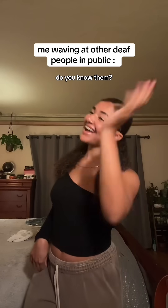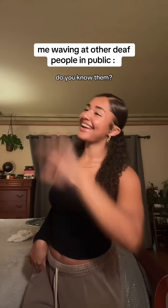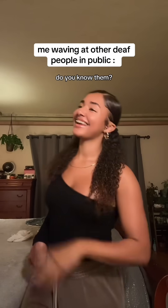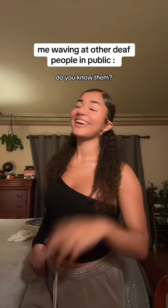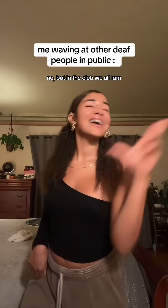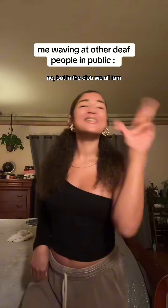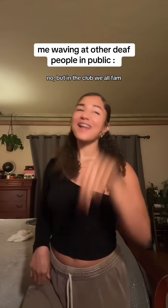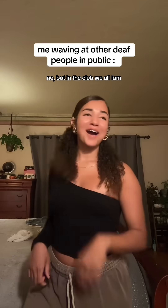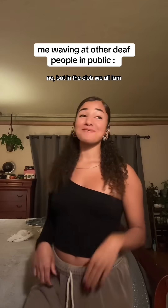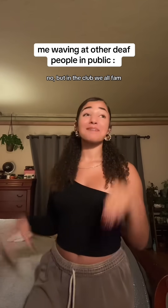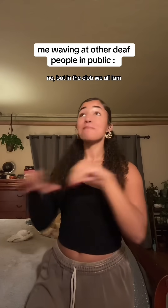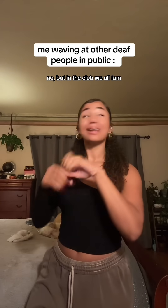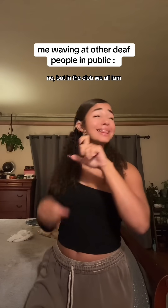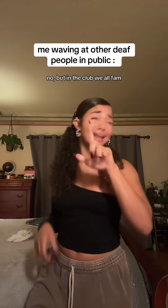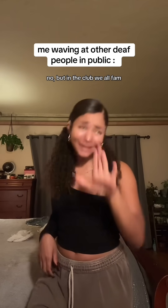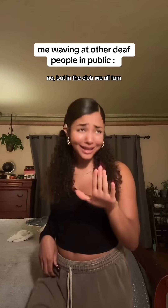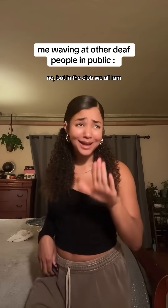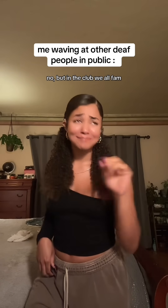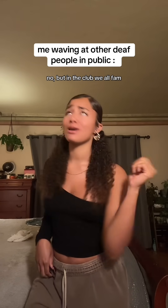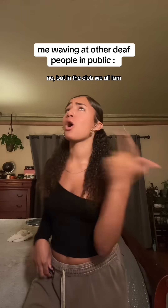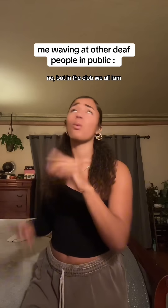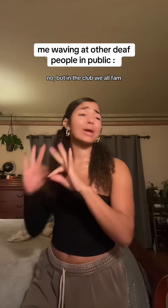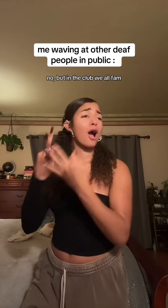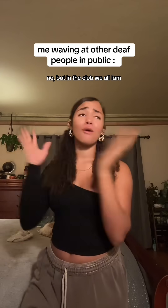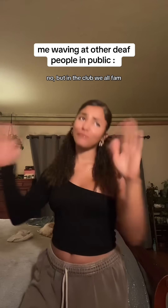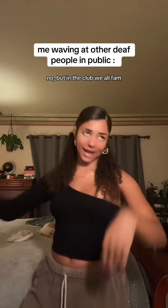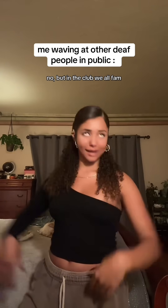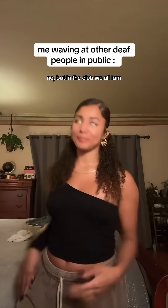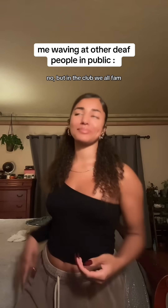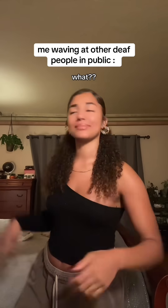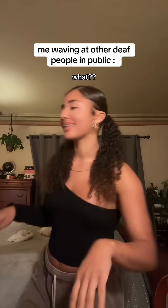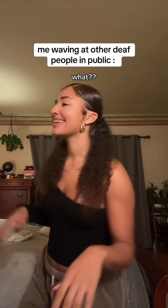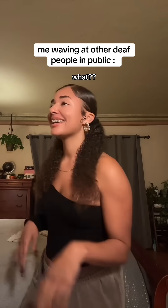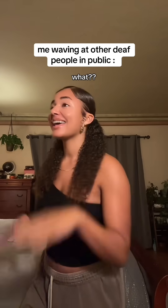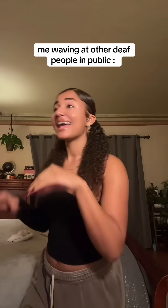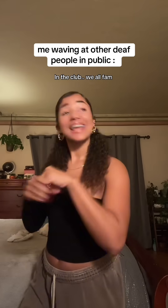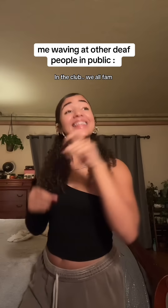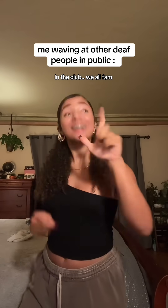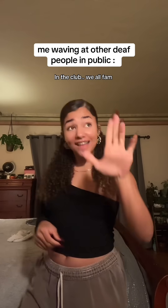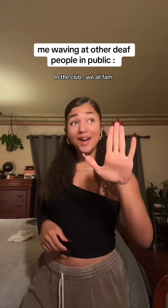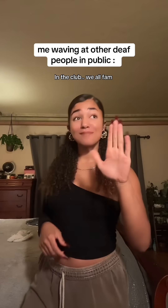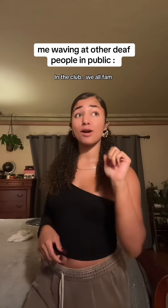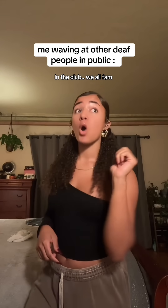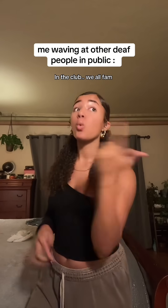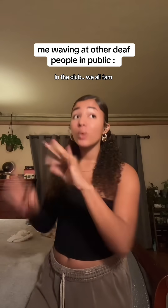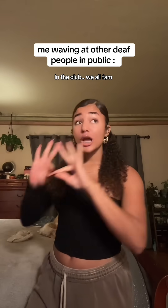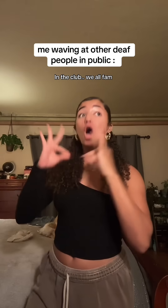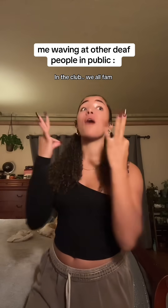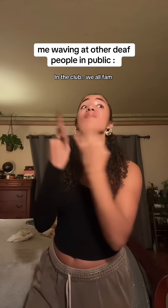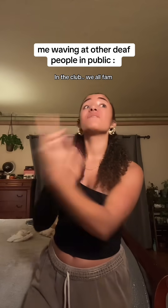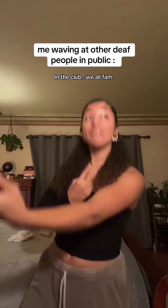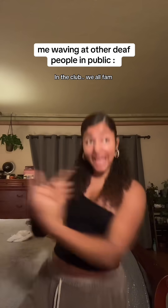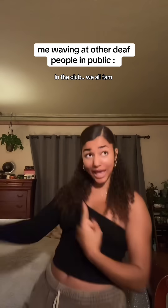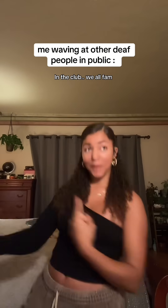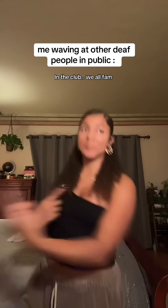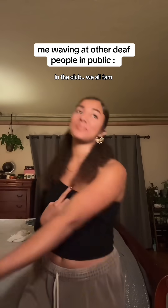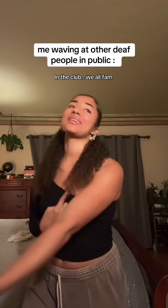them? No. But in the club, we all fam. What? In the club, we all fam. I